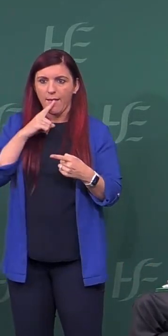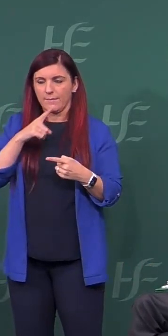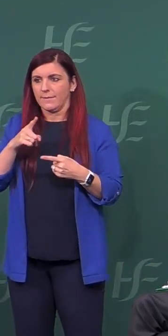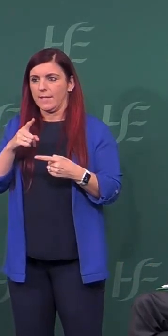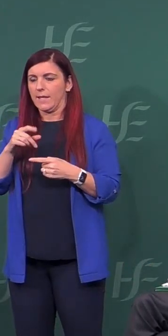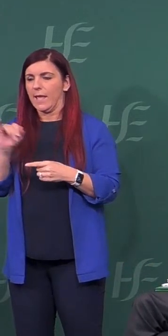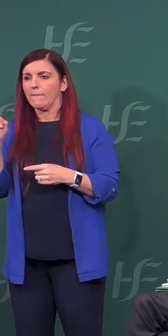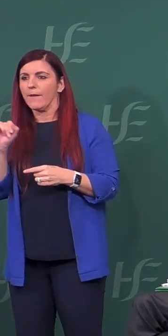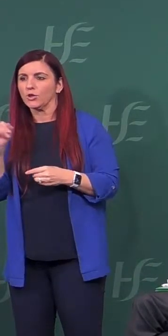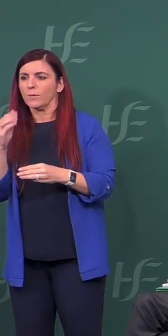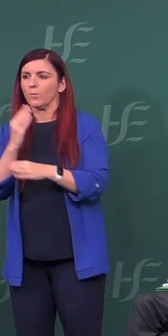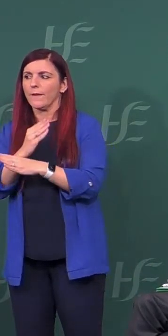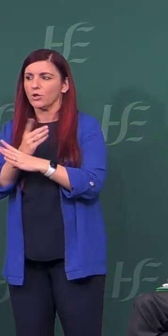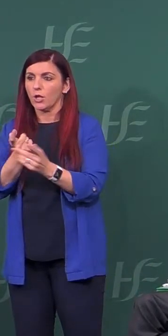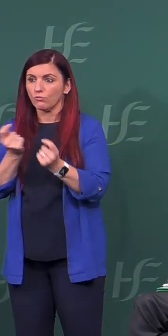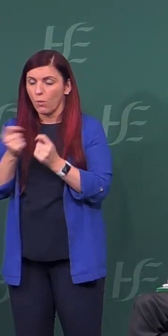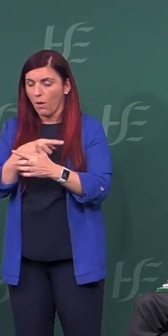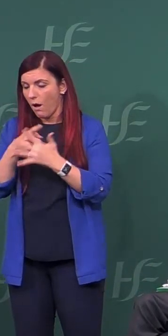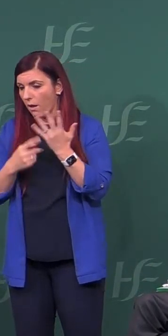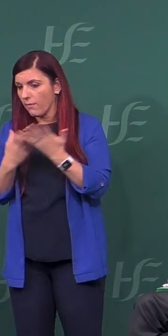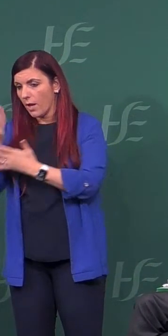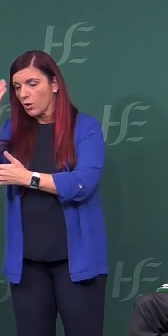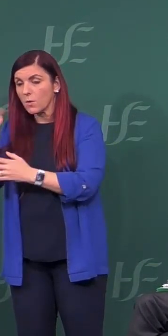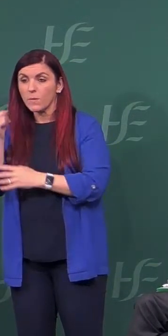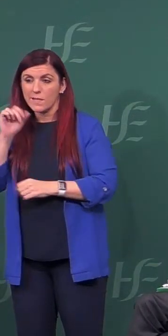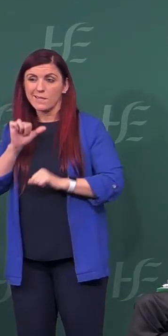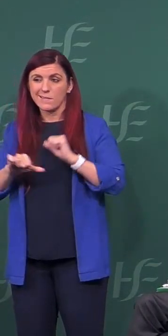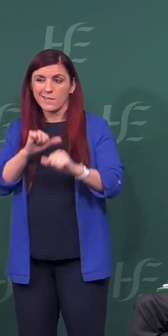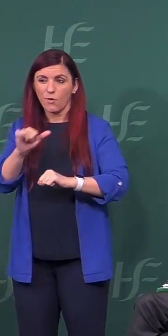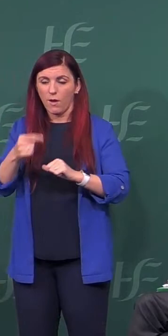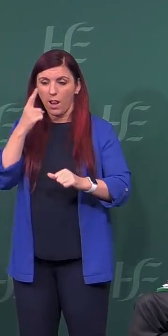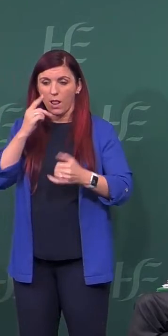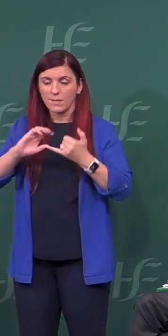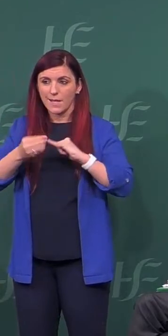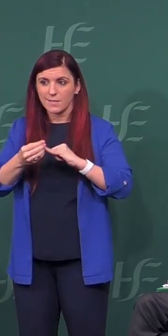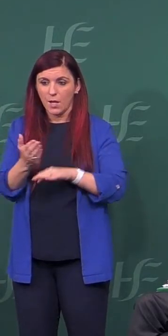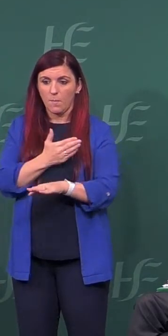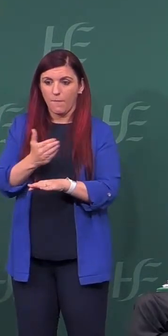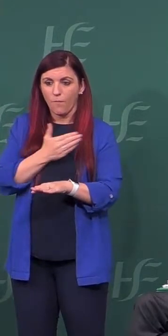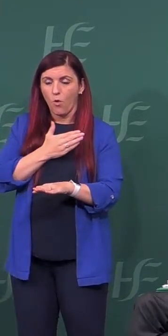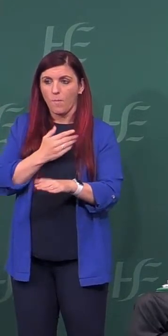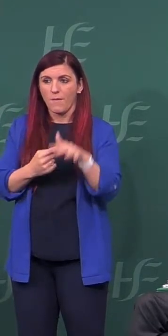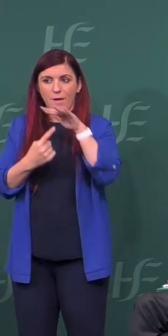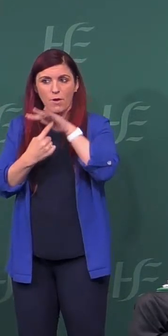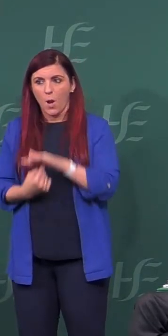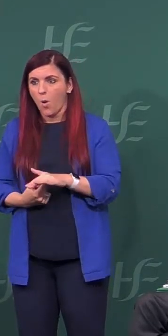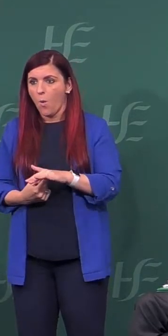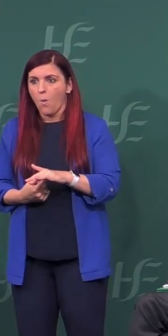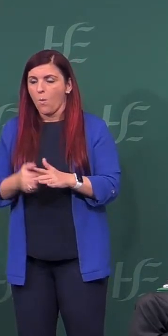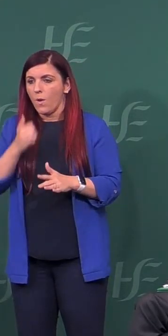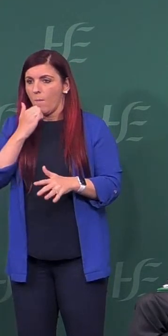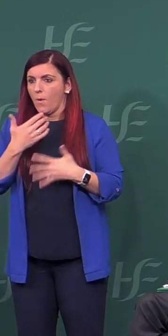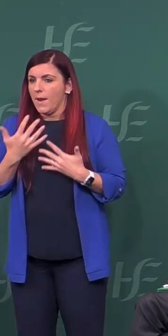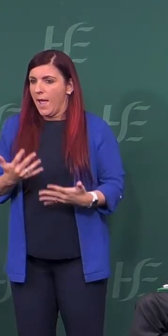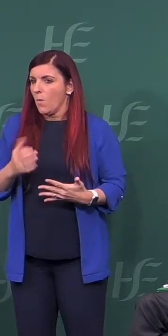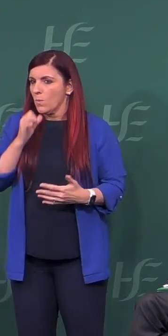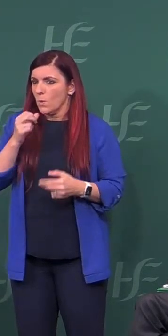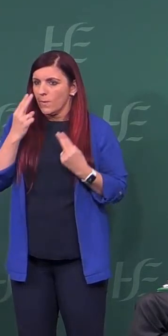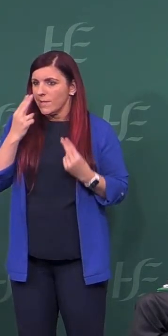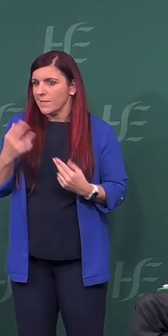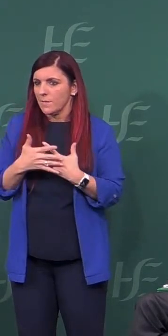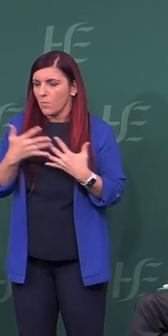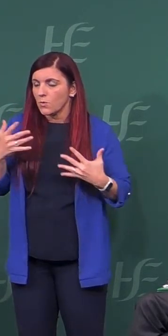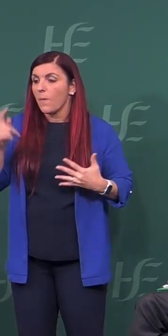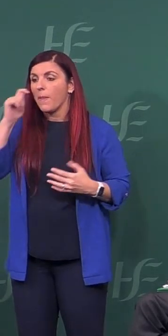place. We did do serial testing, as you know, we've done it in nursing homes too, very low levels now in terms of the yield. So if you look at in terms